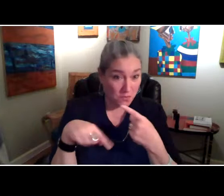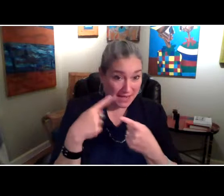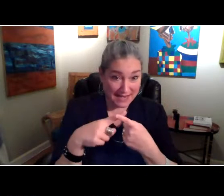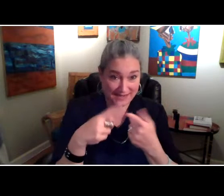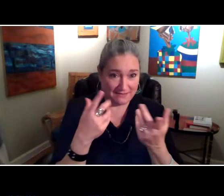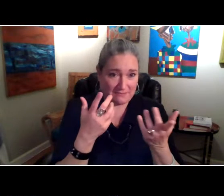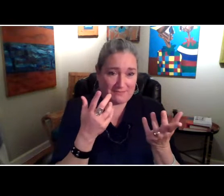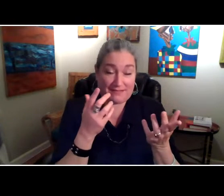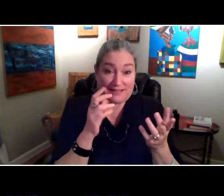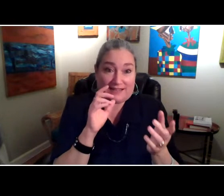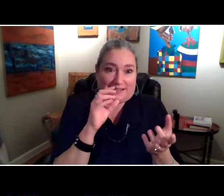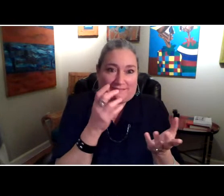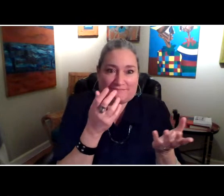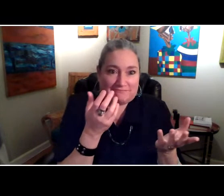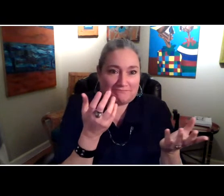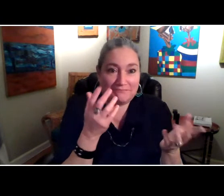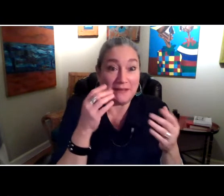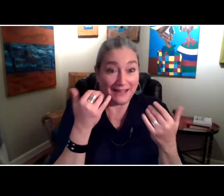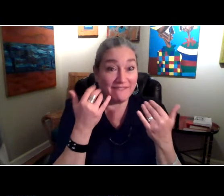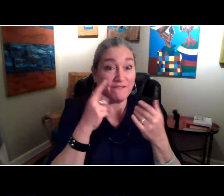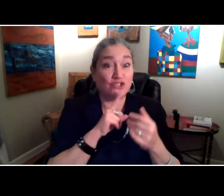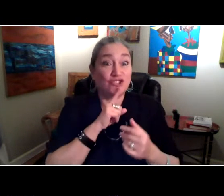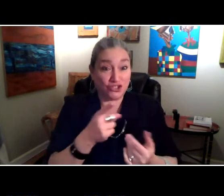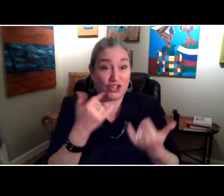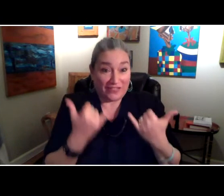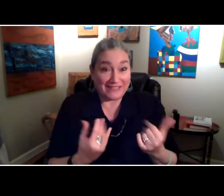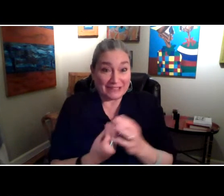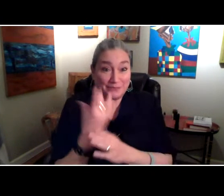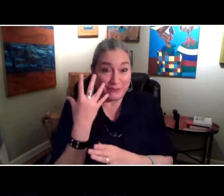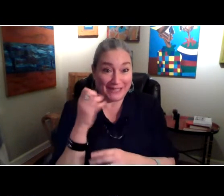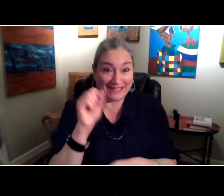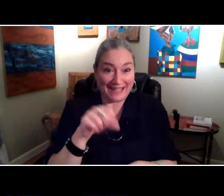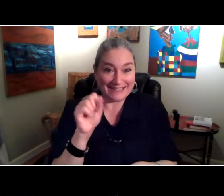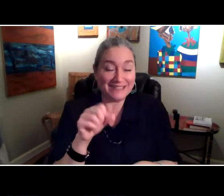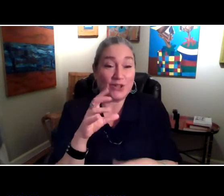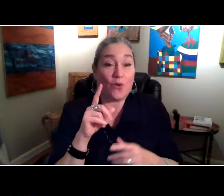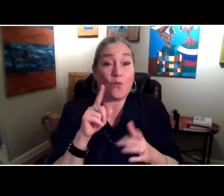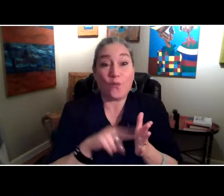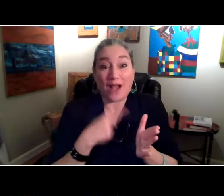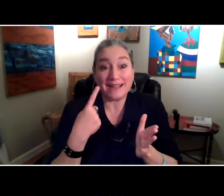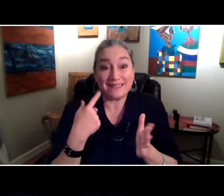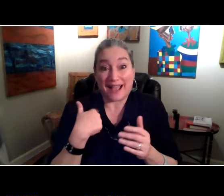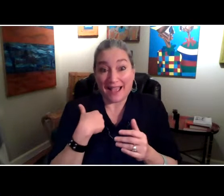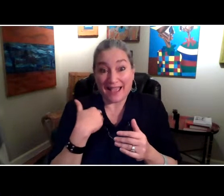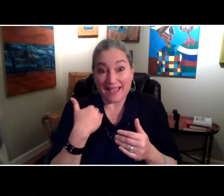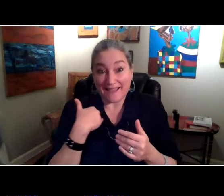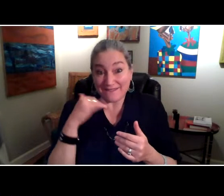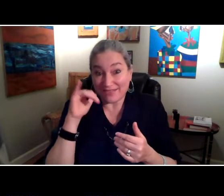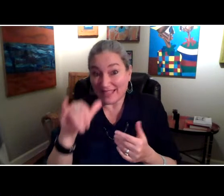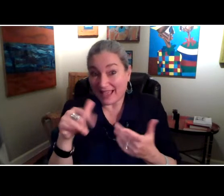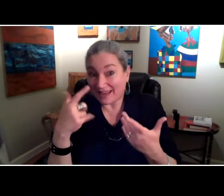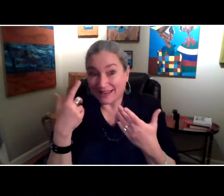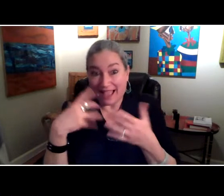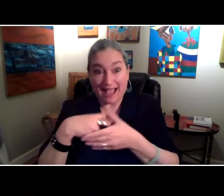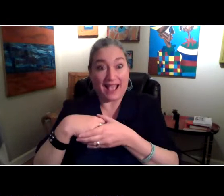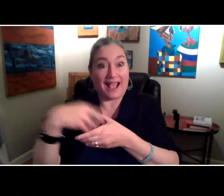formatting it and submitting it shortly, and it will be online. I don't know exactly when, but for sure this